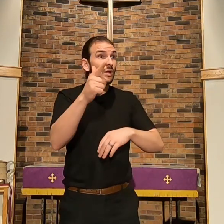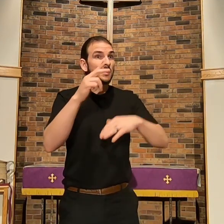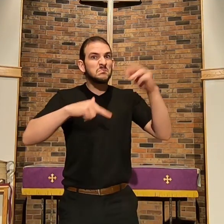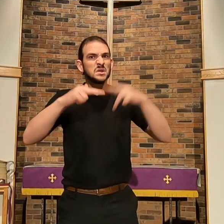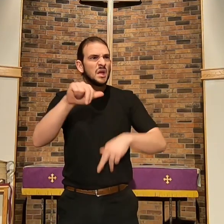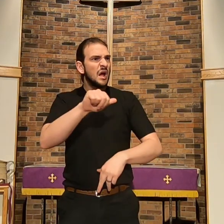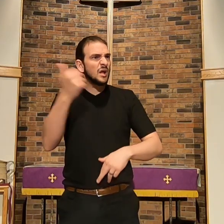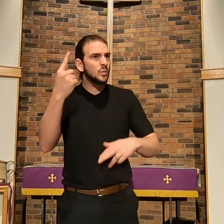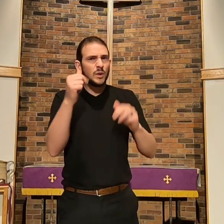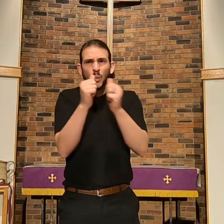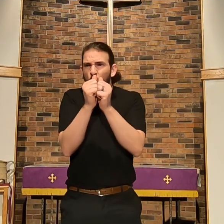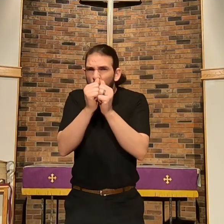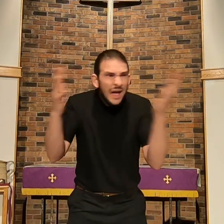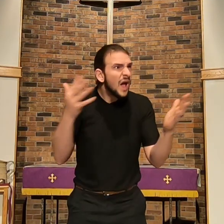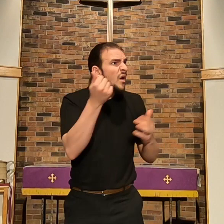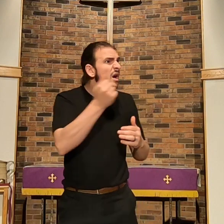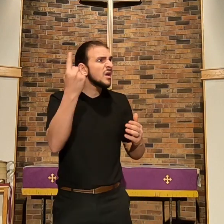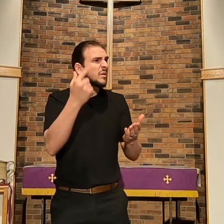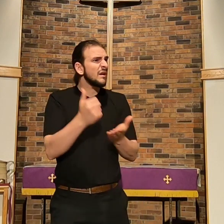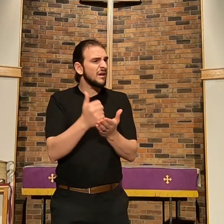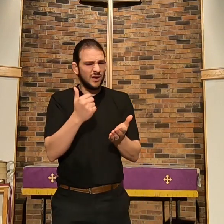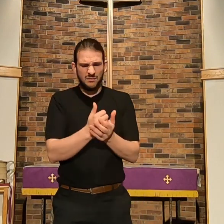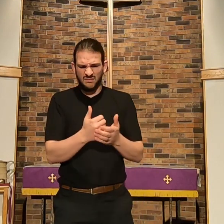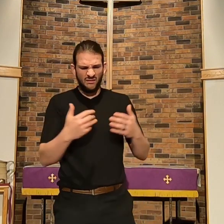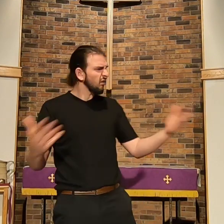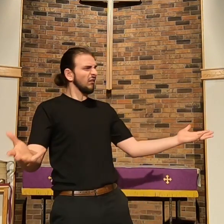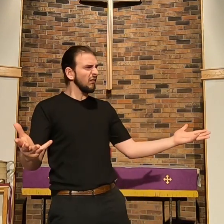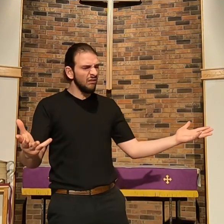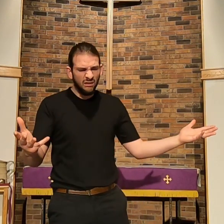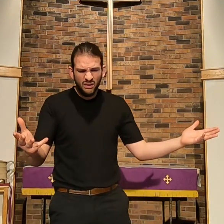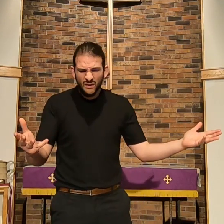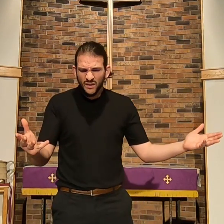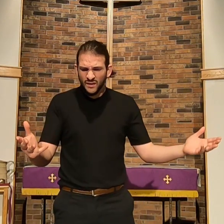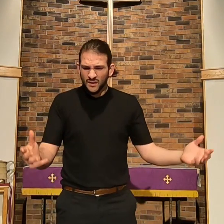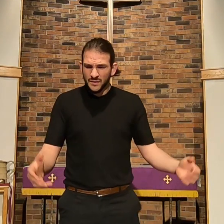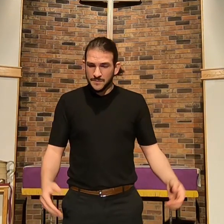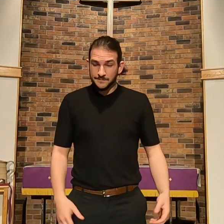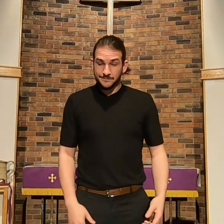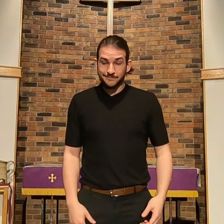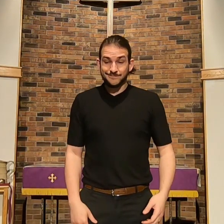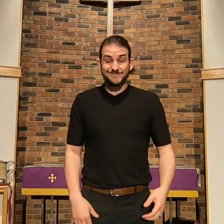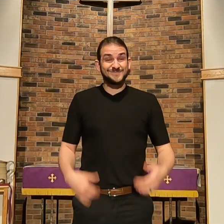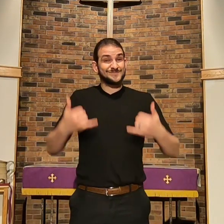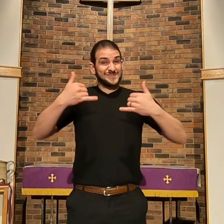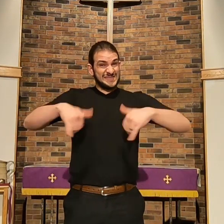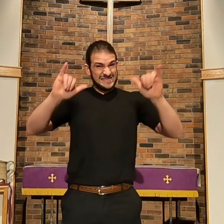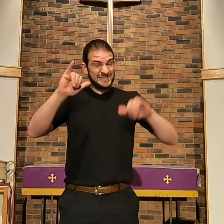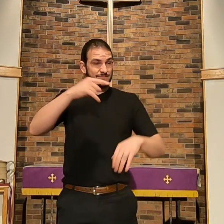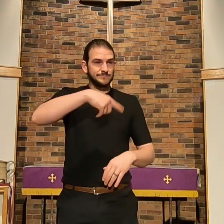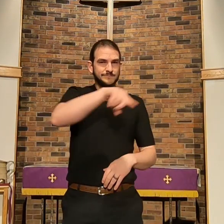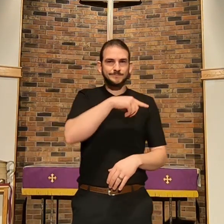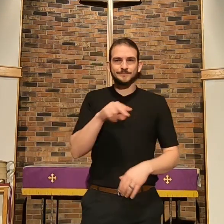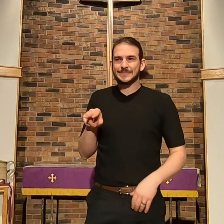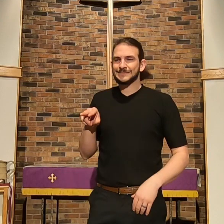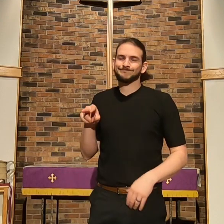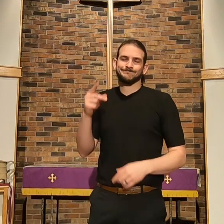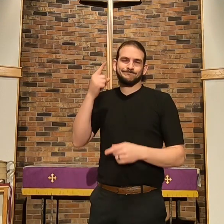He also claimed that in 3 days he would build another one without any help. But